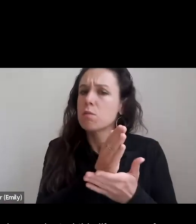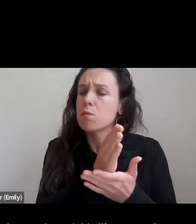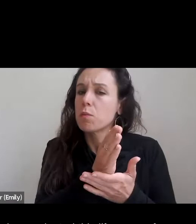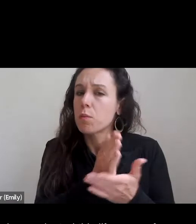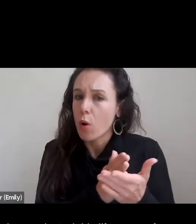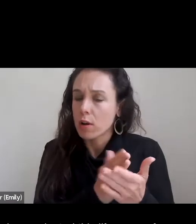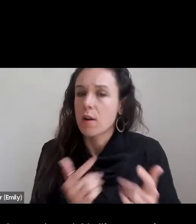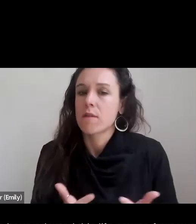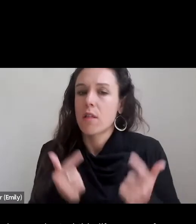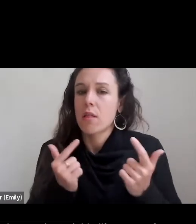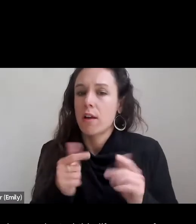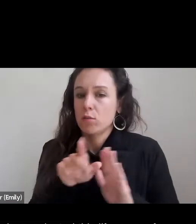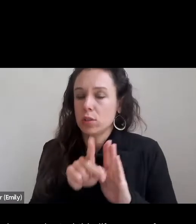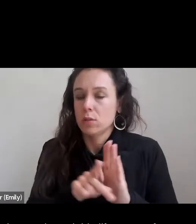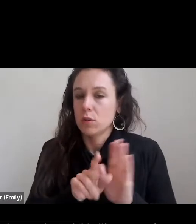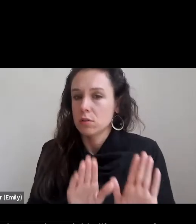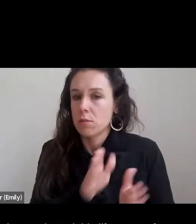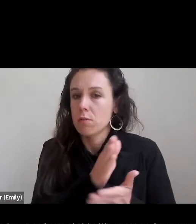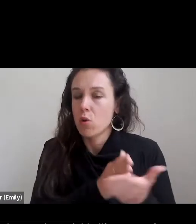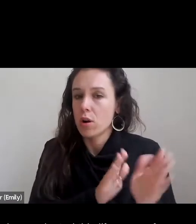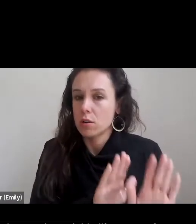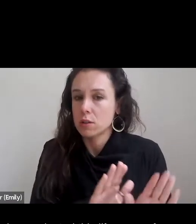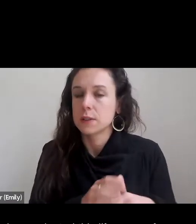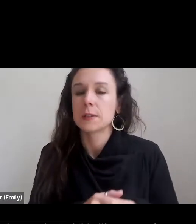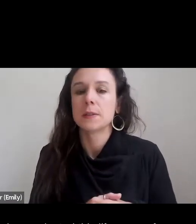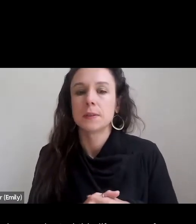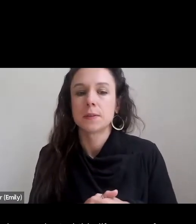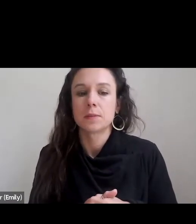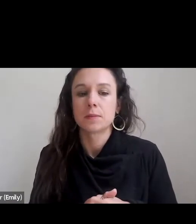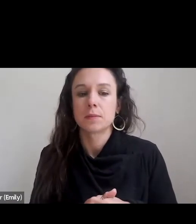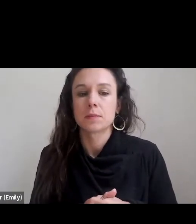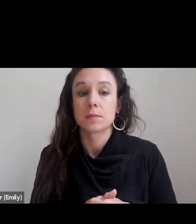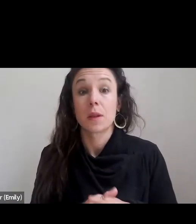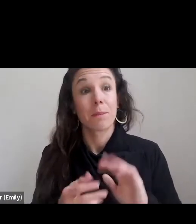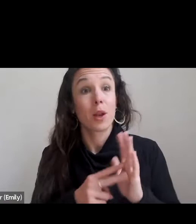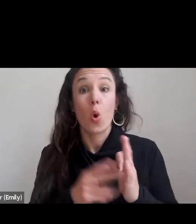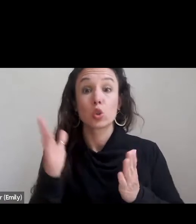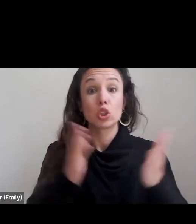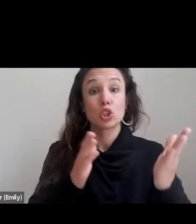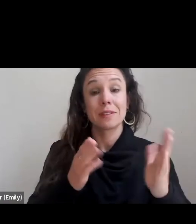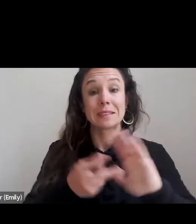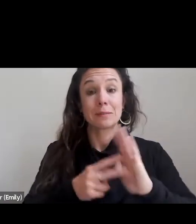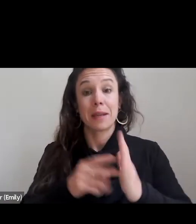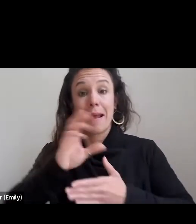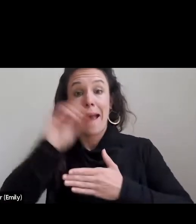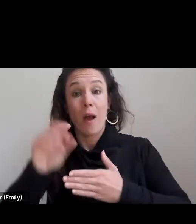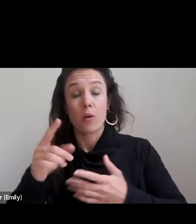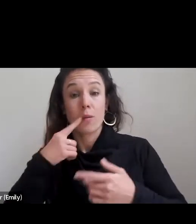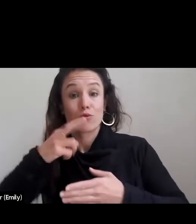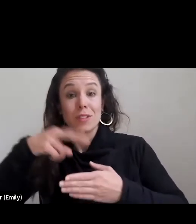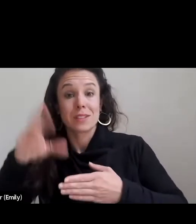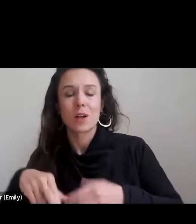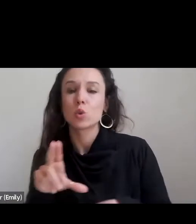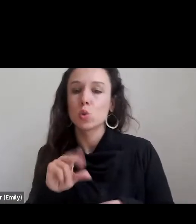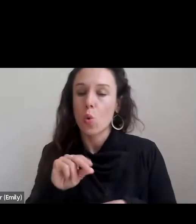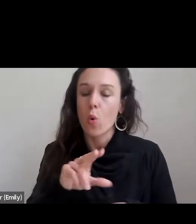the life course principles, is not thinking a service is an outcome, right? A service is something to help you get to an